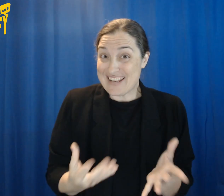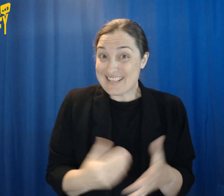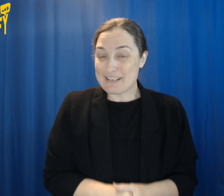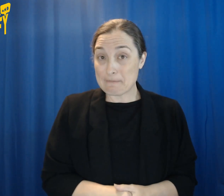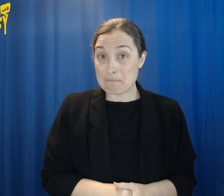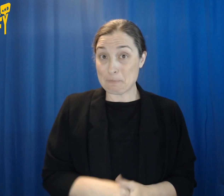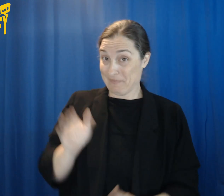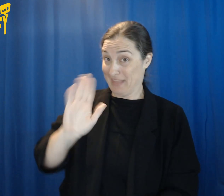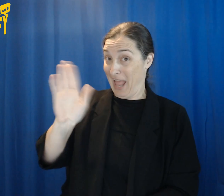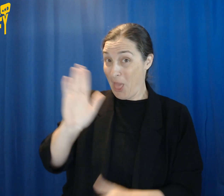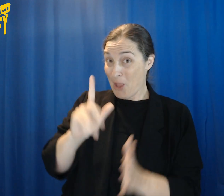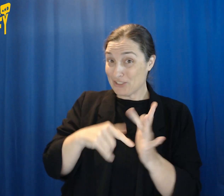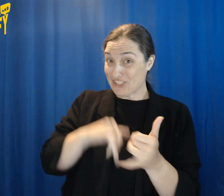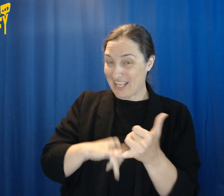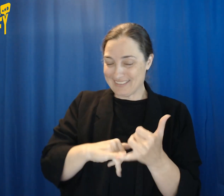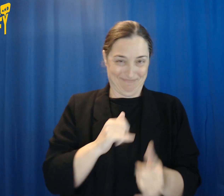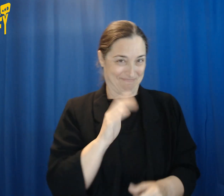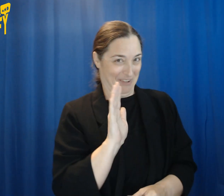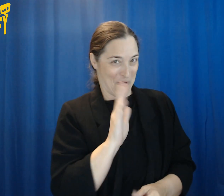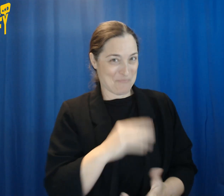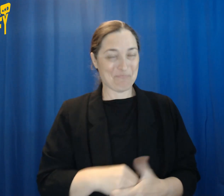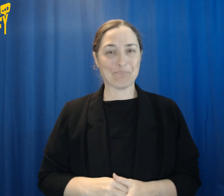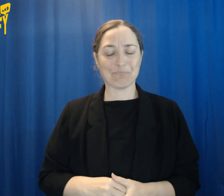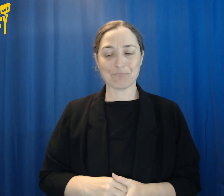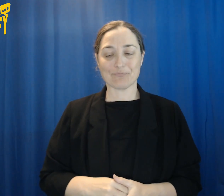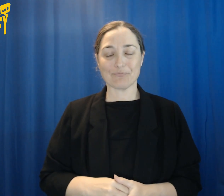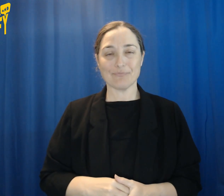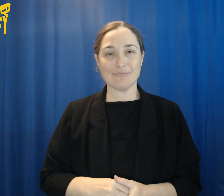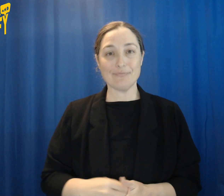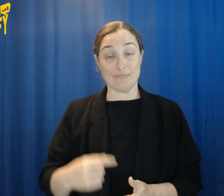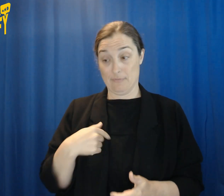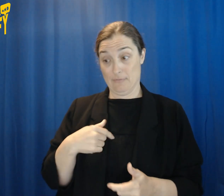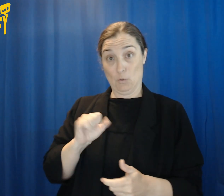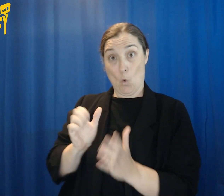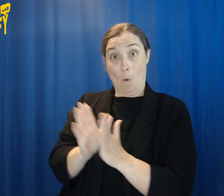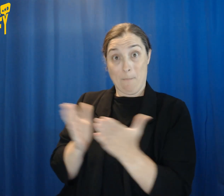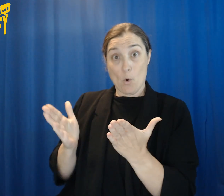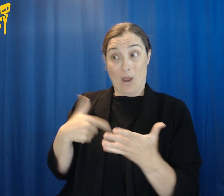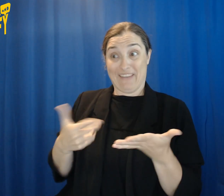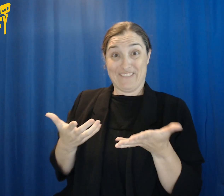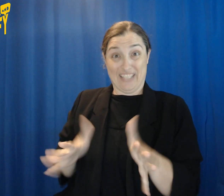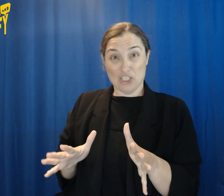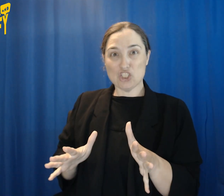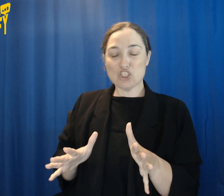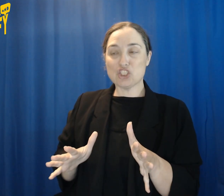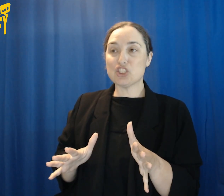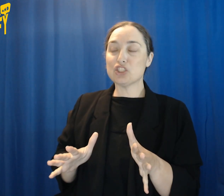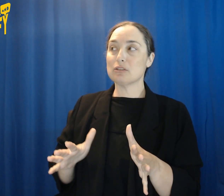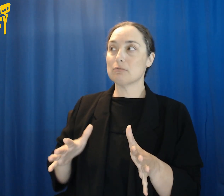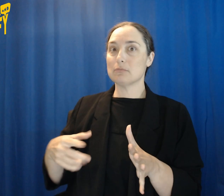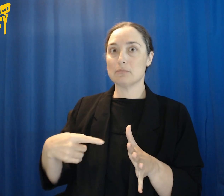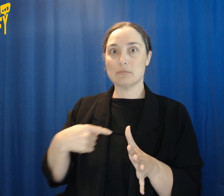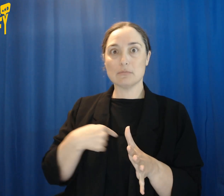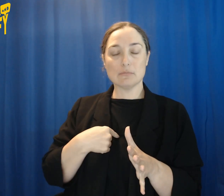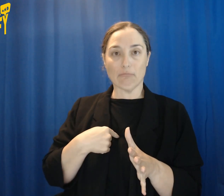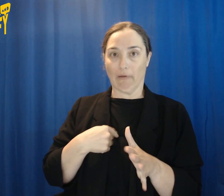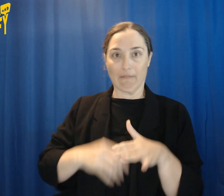Jess. Hi. I finished your book and I was taken with an